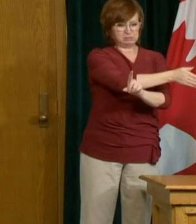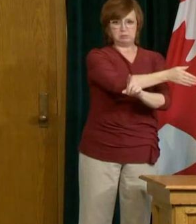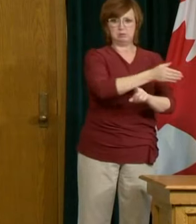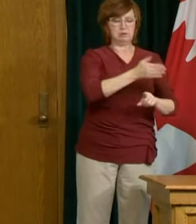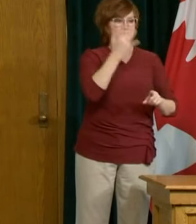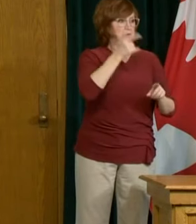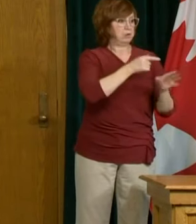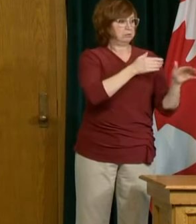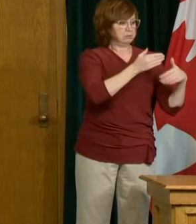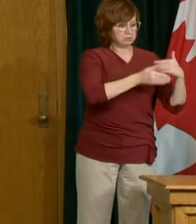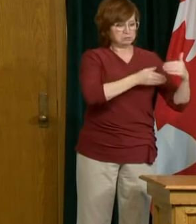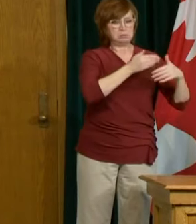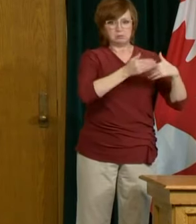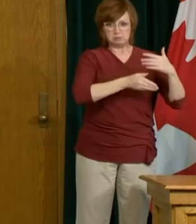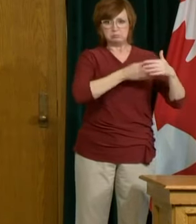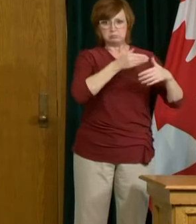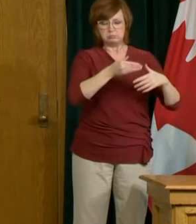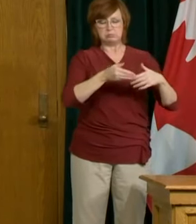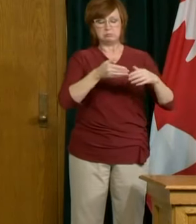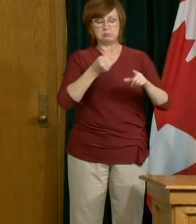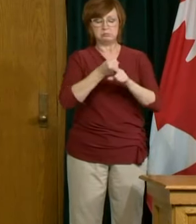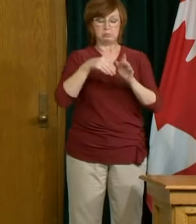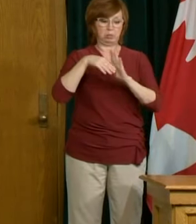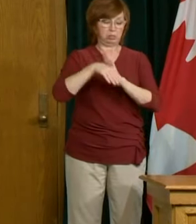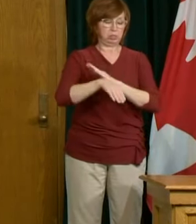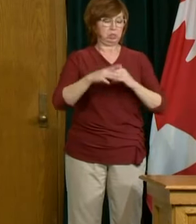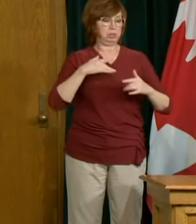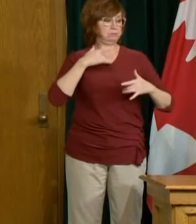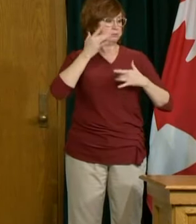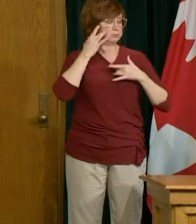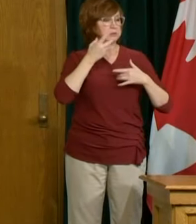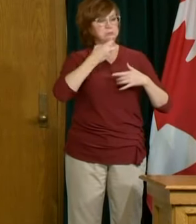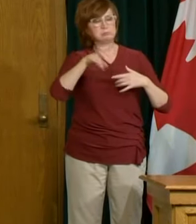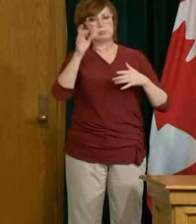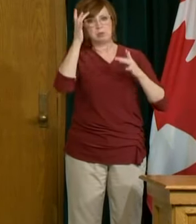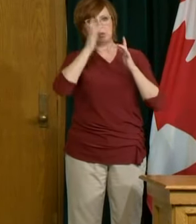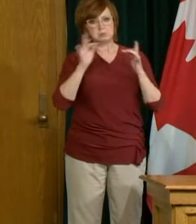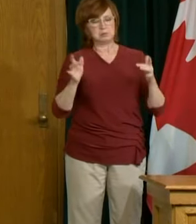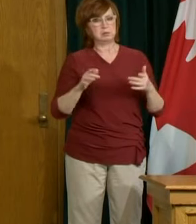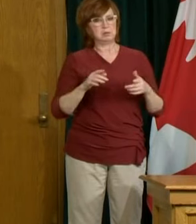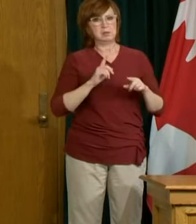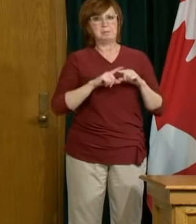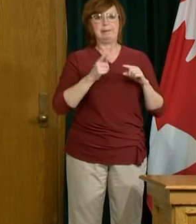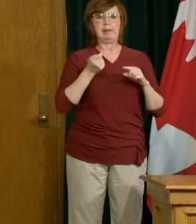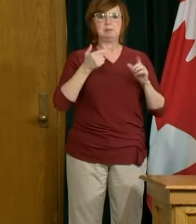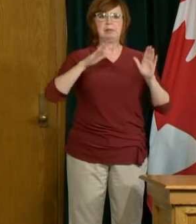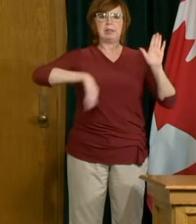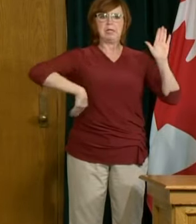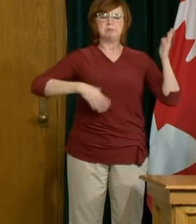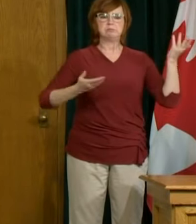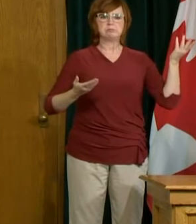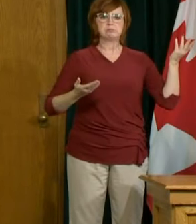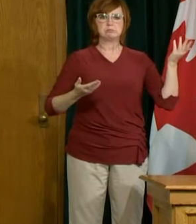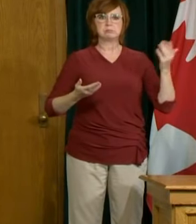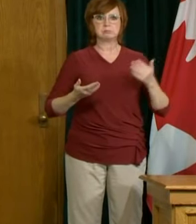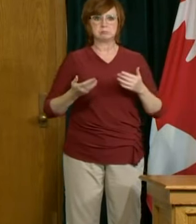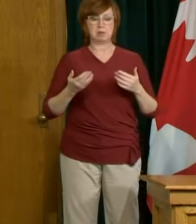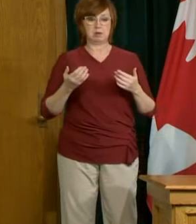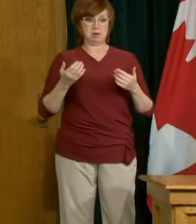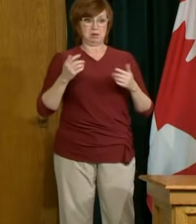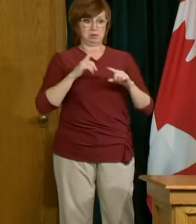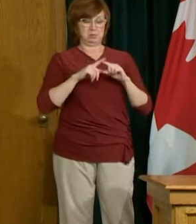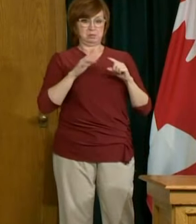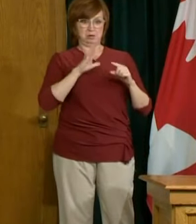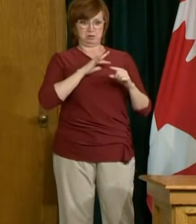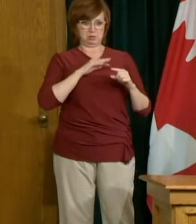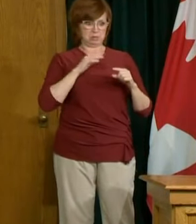is also a very reliable indicator that things are quiet in the rest of the province. But we don't certainly want to use that as the indicator. We